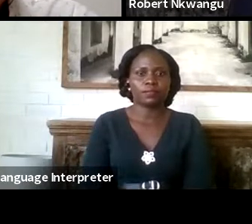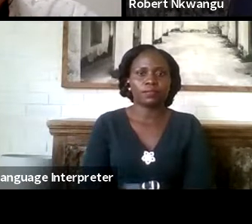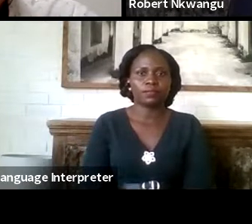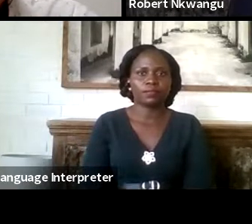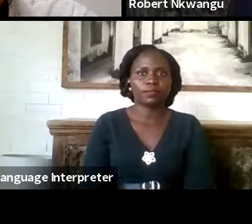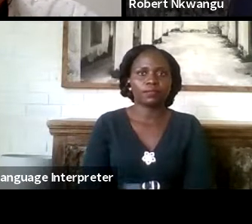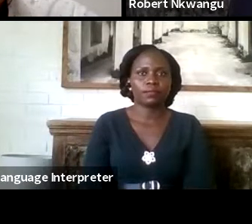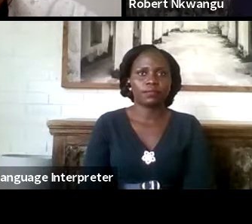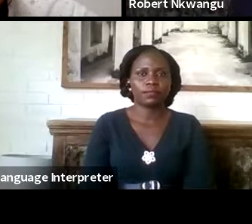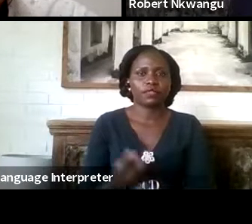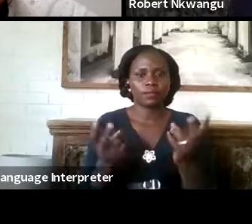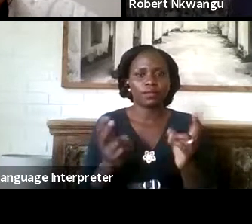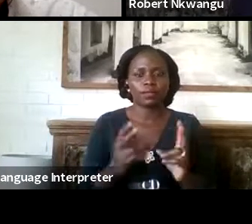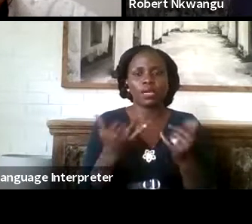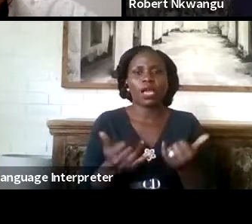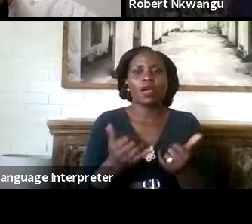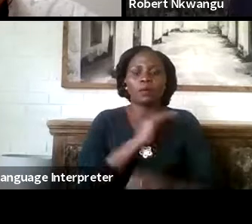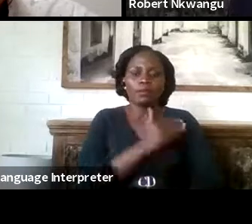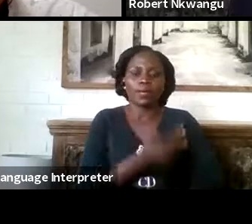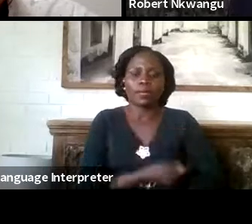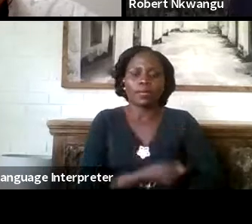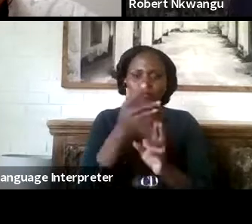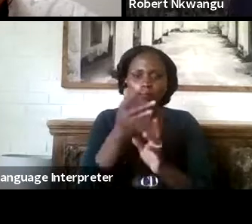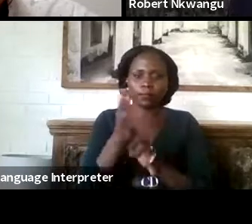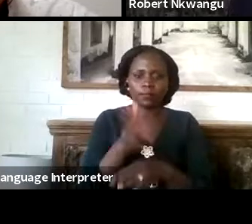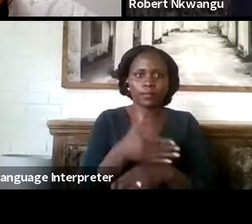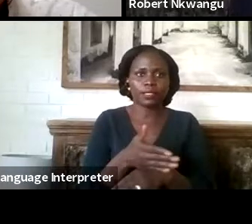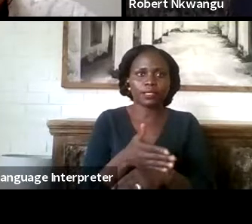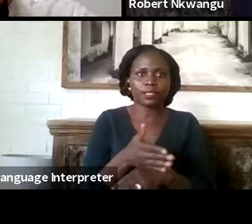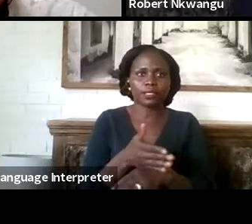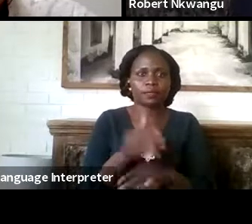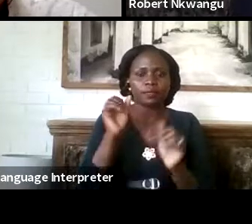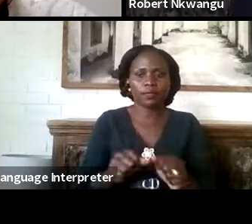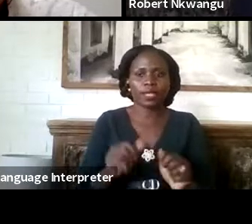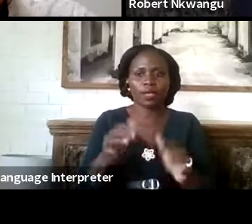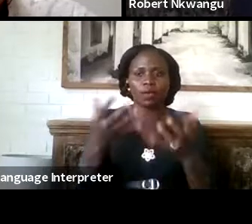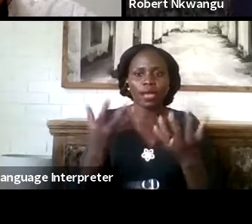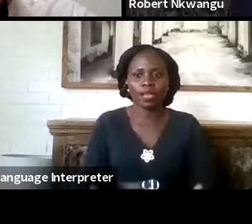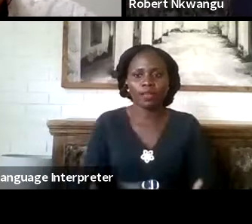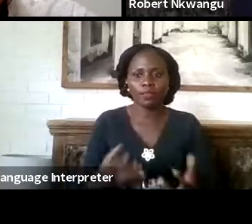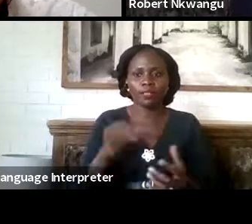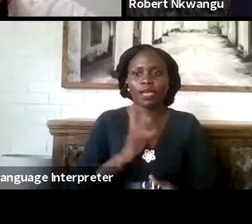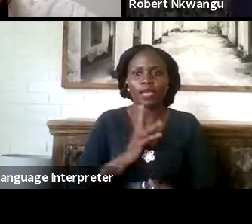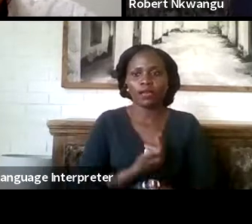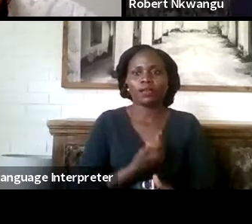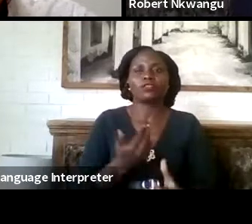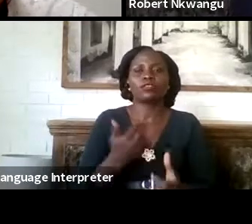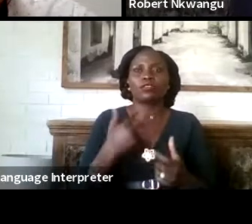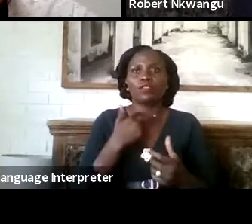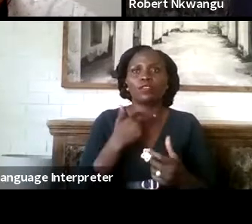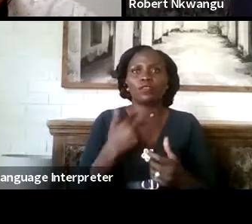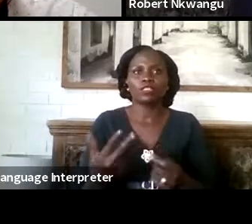Minister, how heavy is our Universal Access Fund, and how are we using the funds